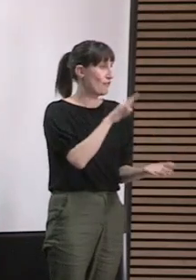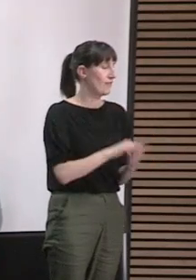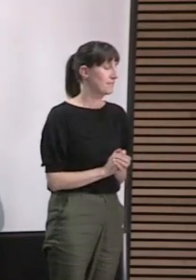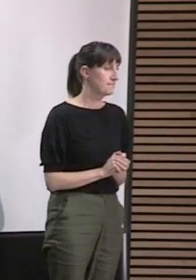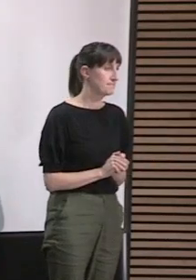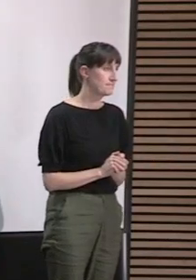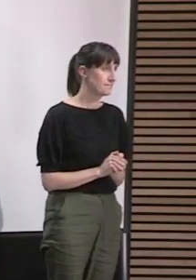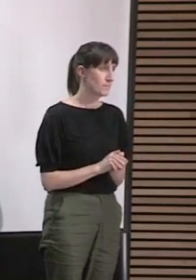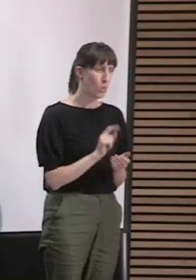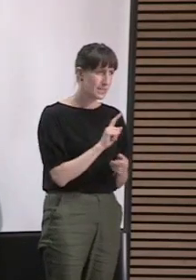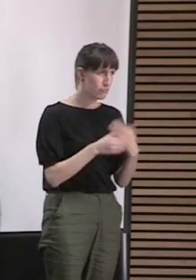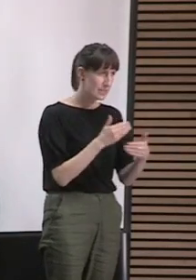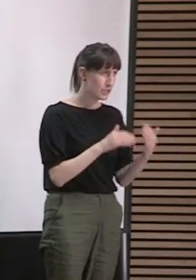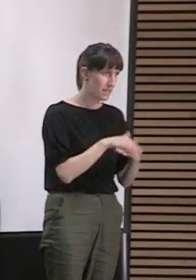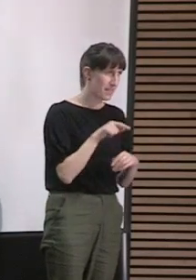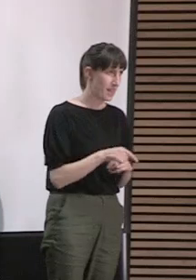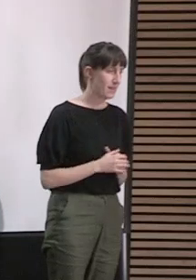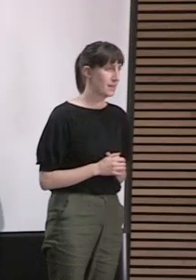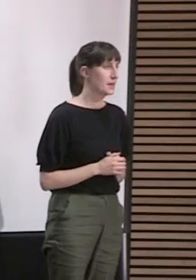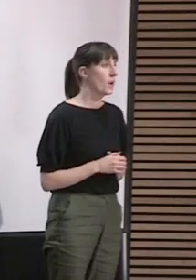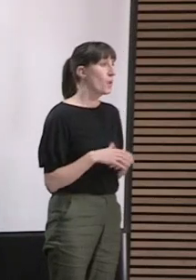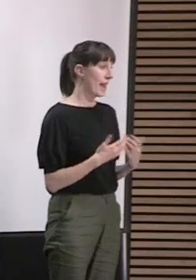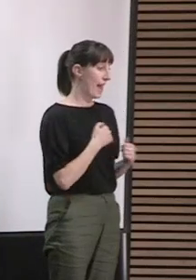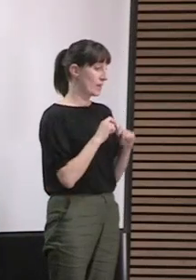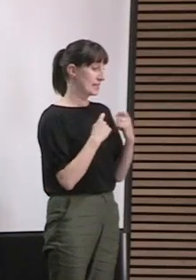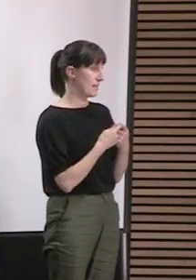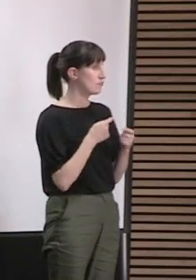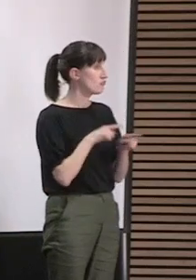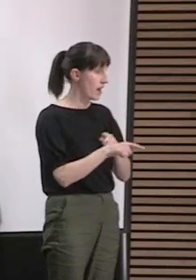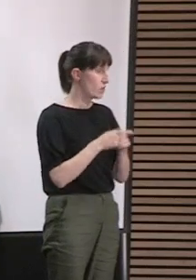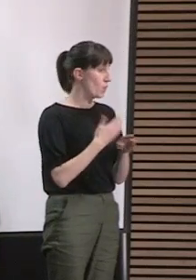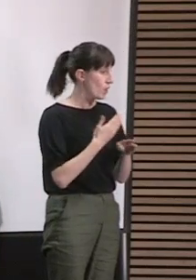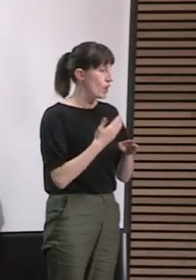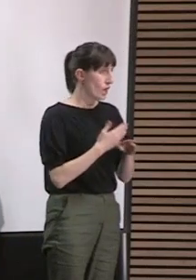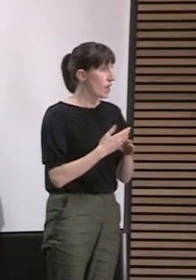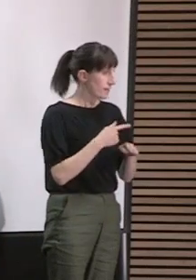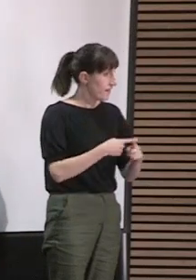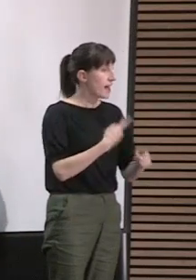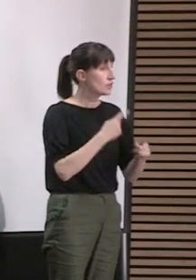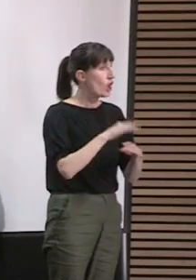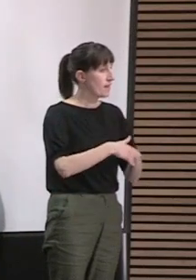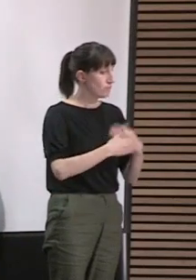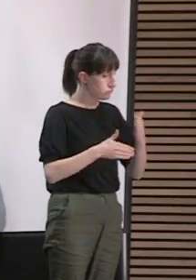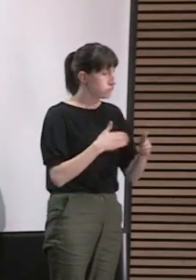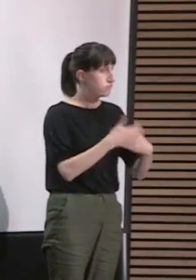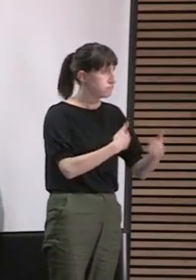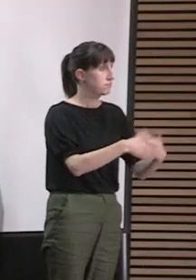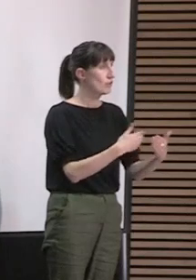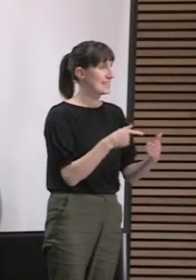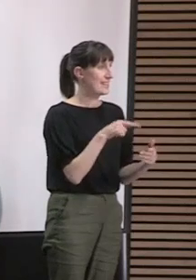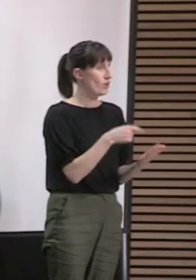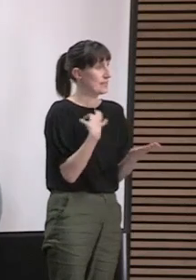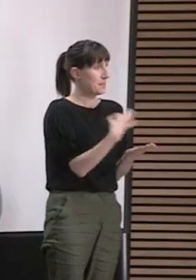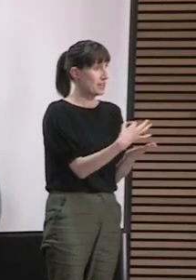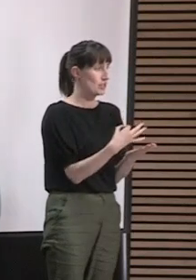and in fact we were reinforced yesterday with another, I think 20 people who came from other government agencies. We're absolutely prioritising